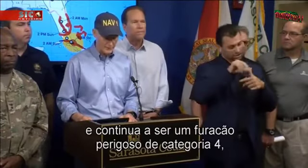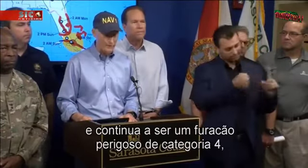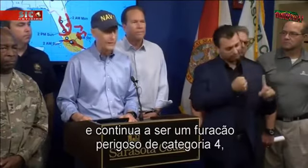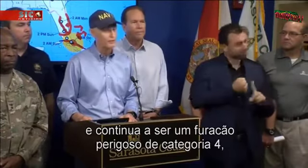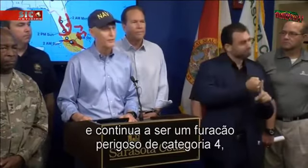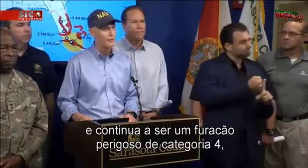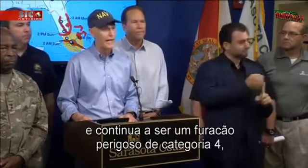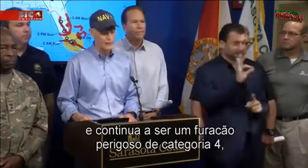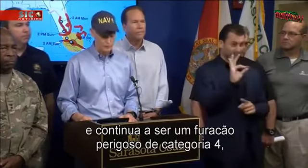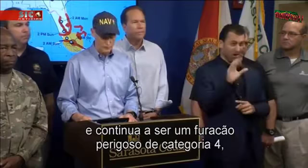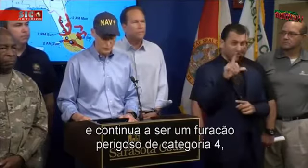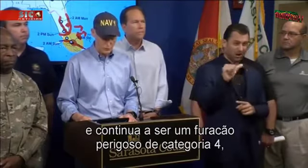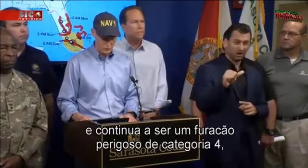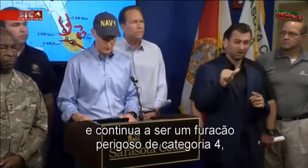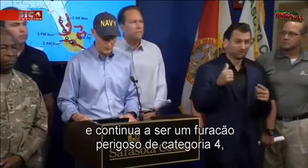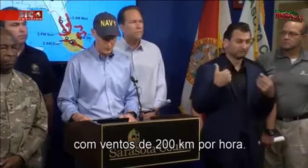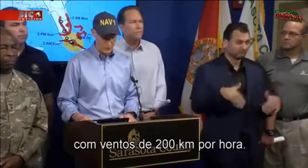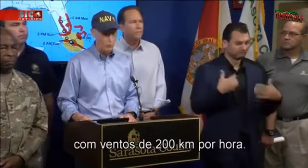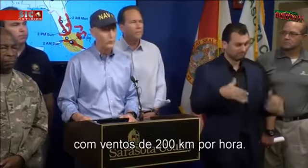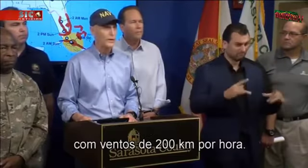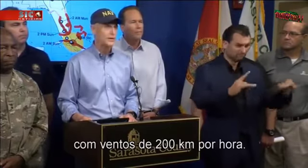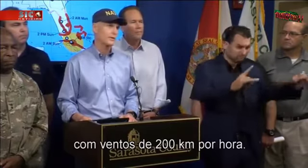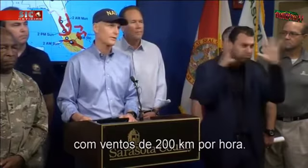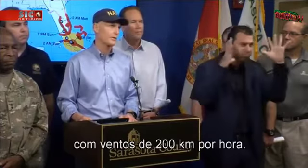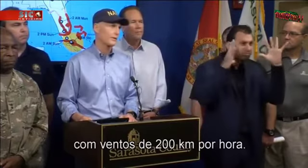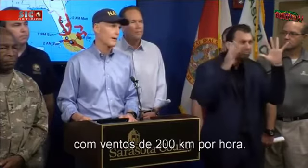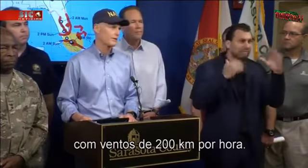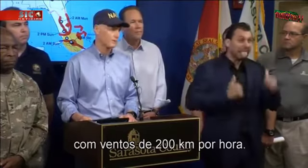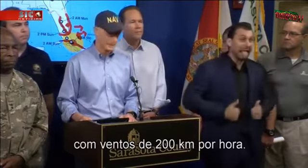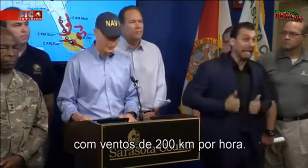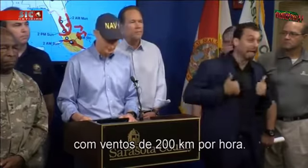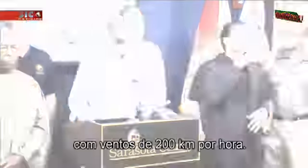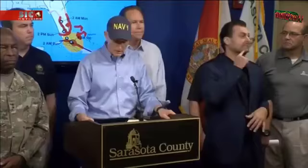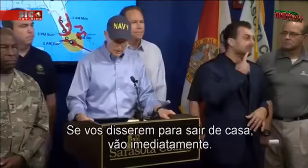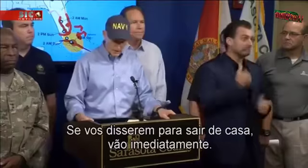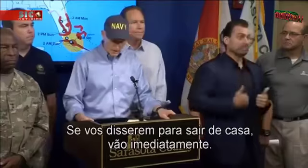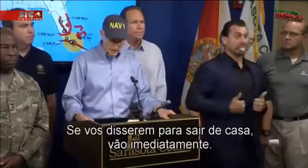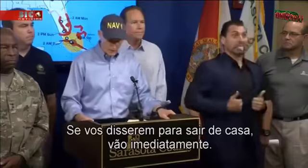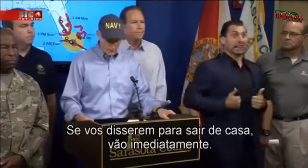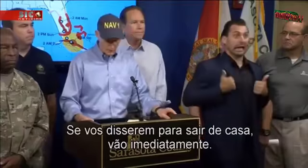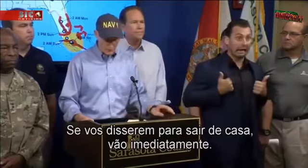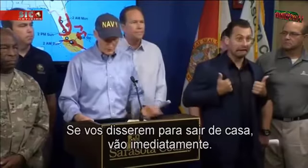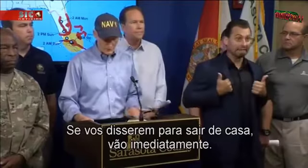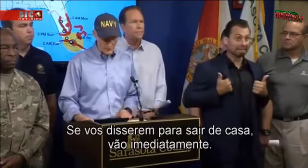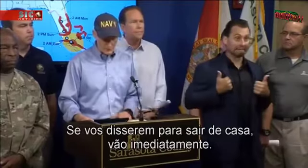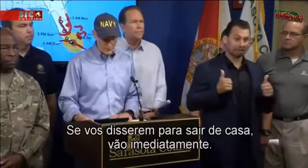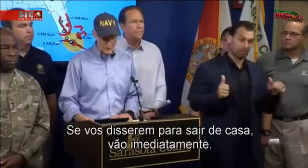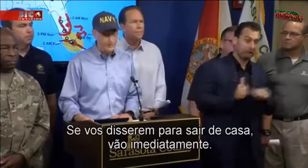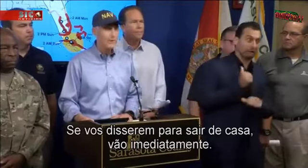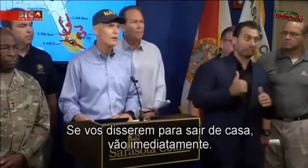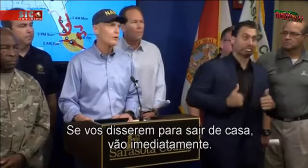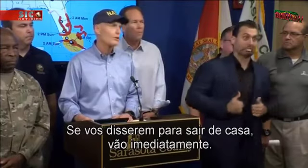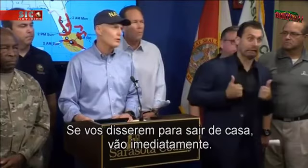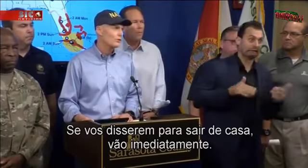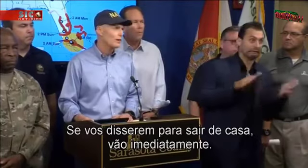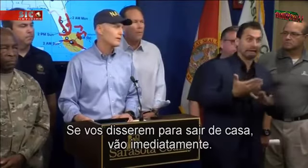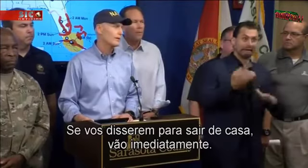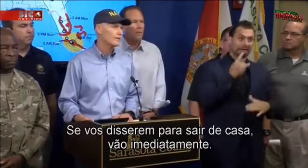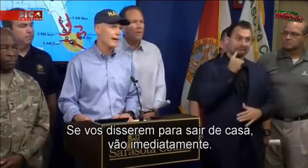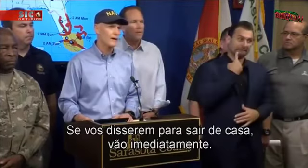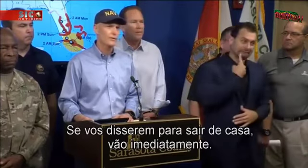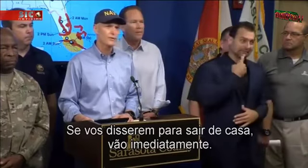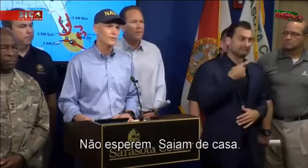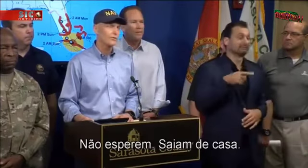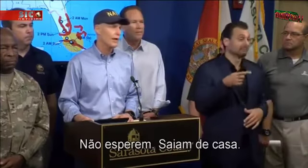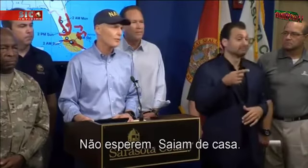catastrophic and life-threatening category 4 storm with winds of 130 miles per hour. If you've ordered to evacuate, you need to